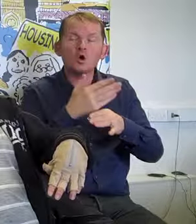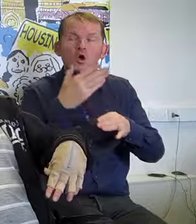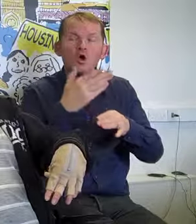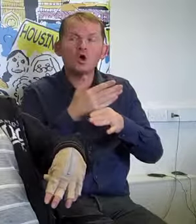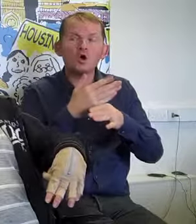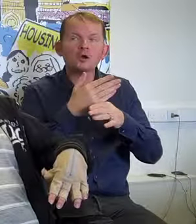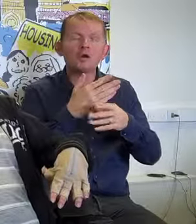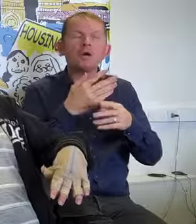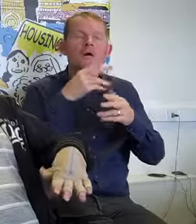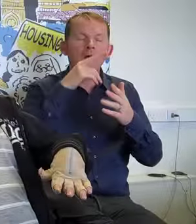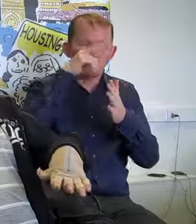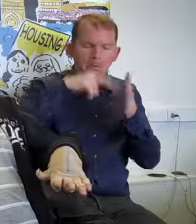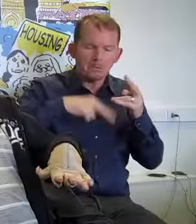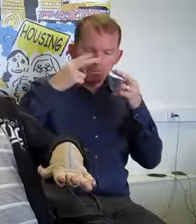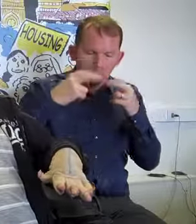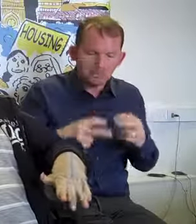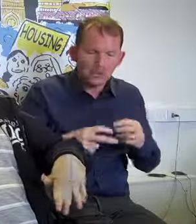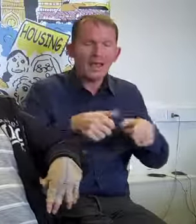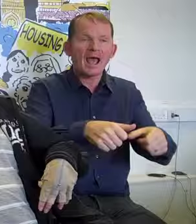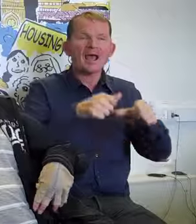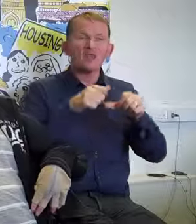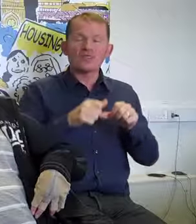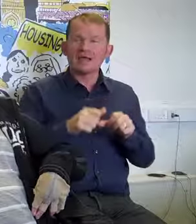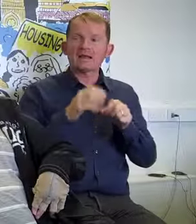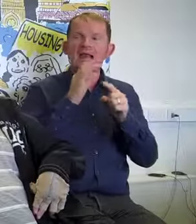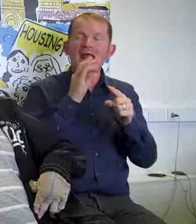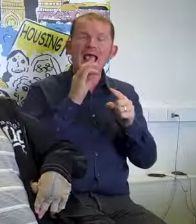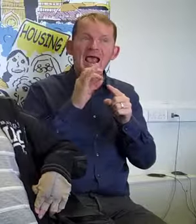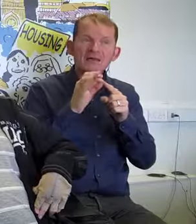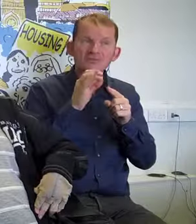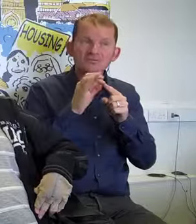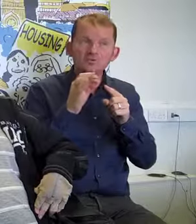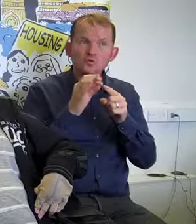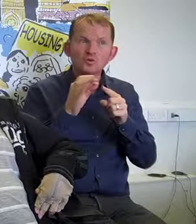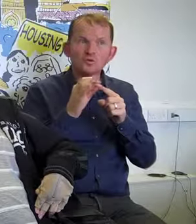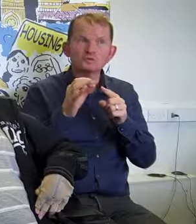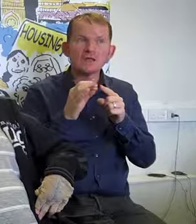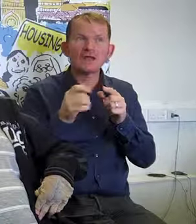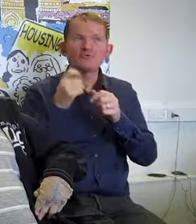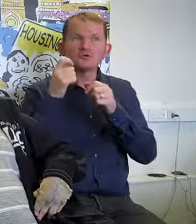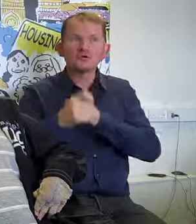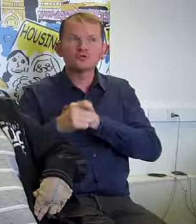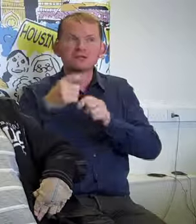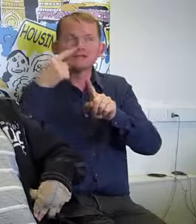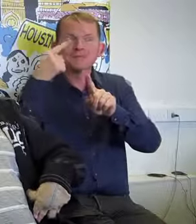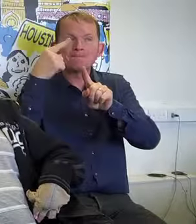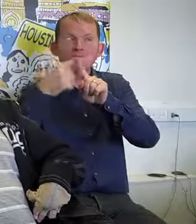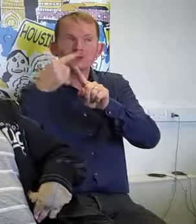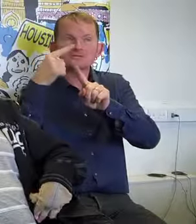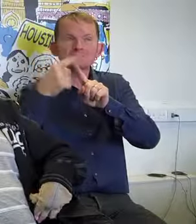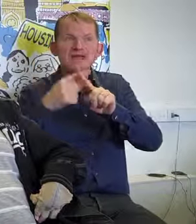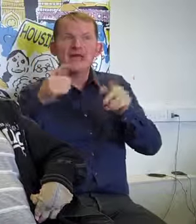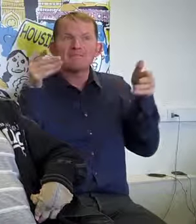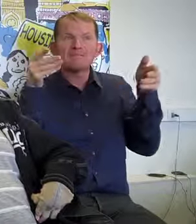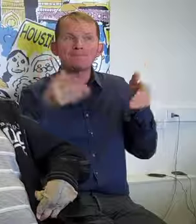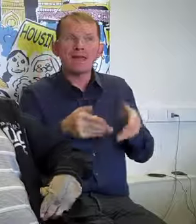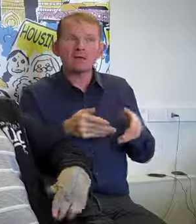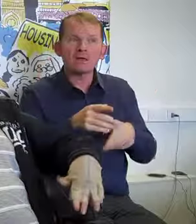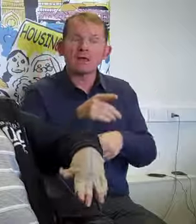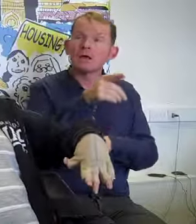interviews with the job centre plus in Barrie. Excellent, so you're looking at now work opportunities to do a personal